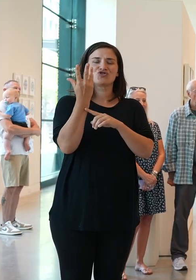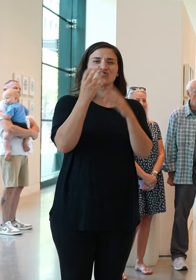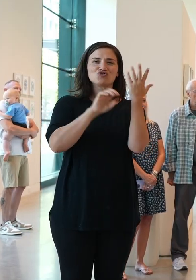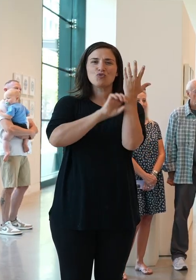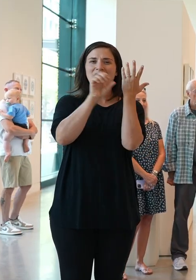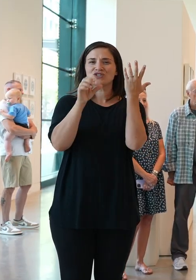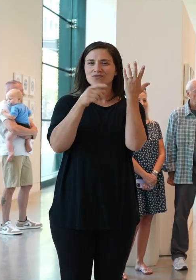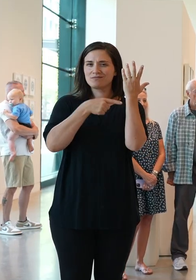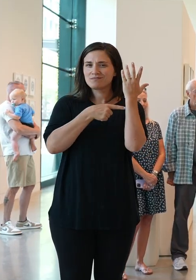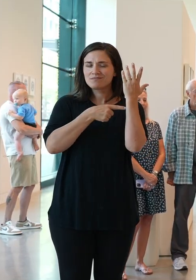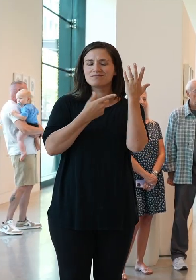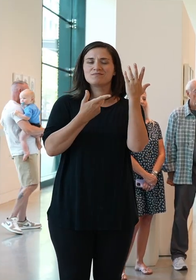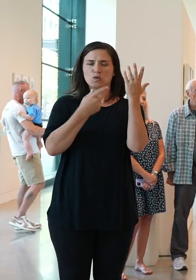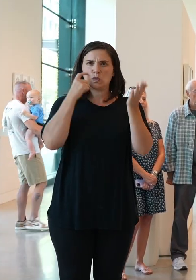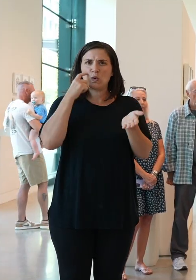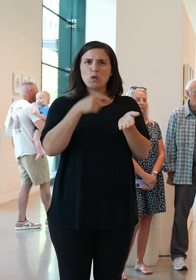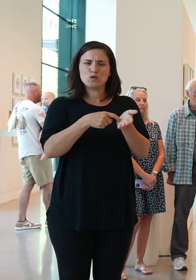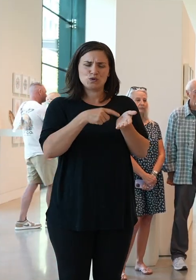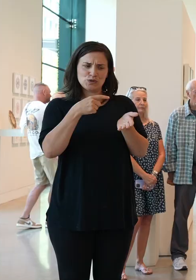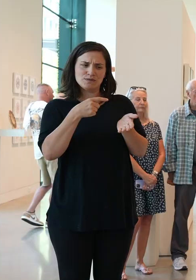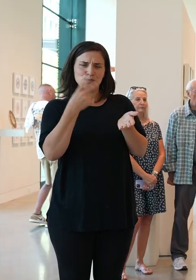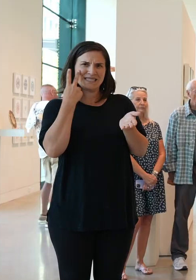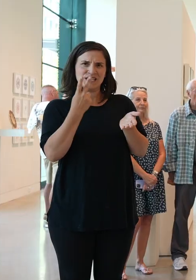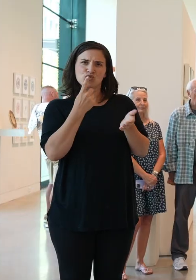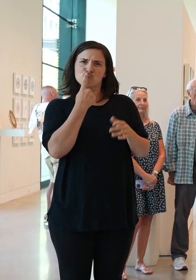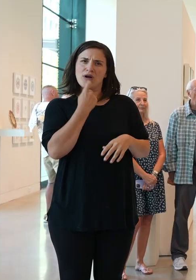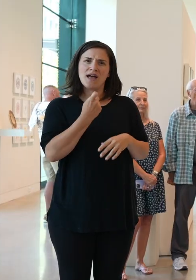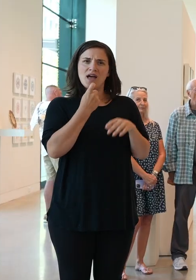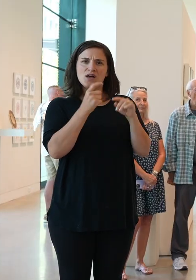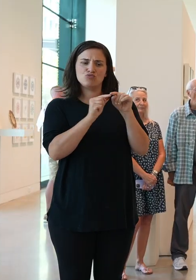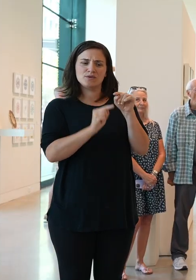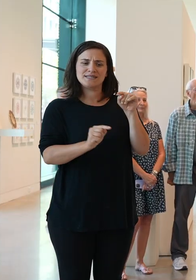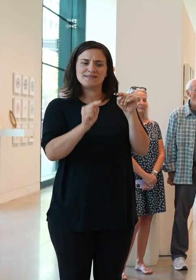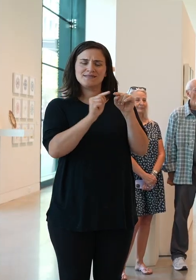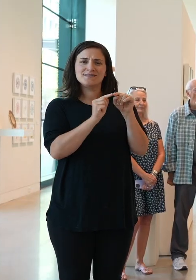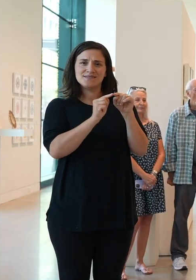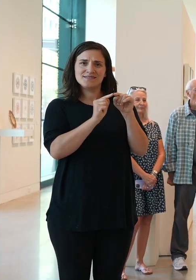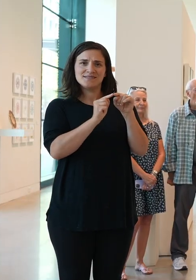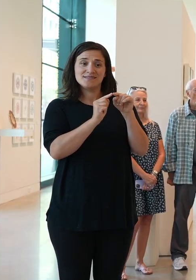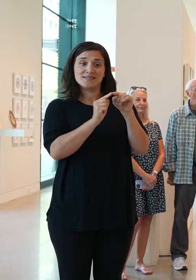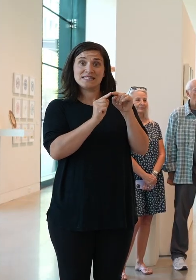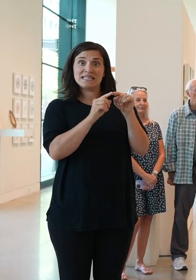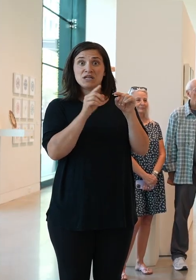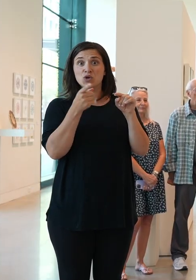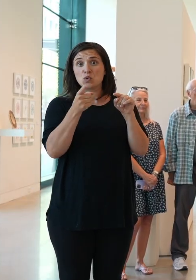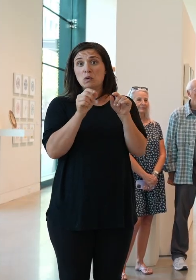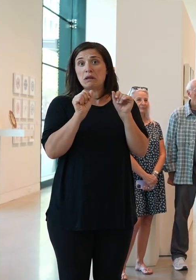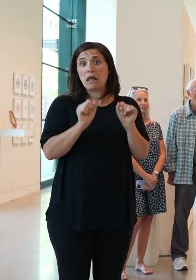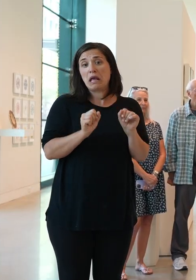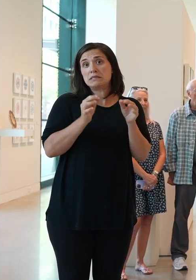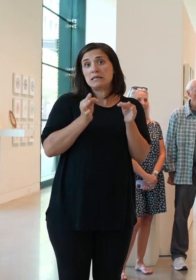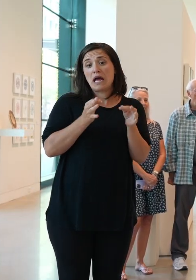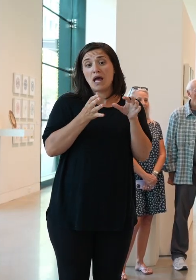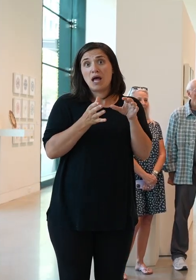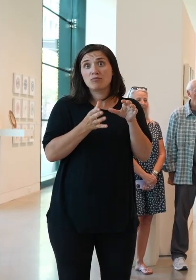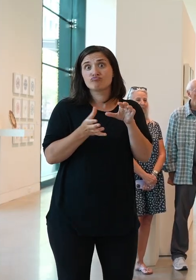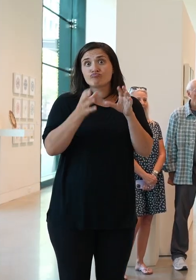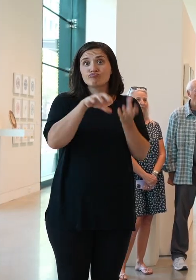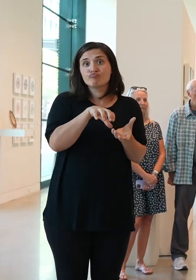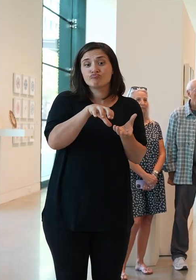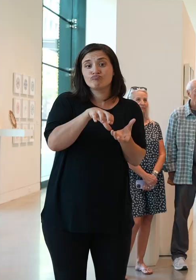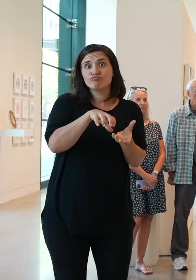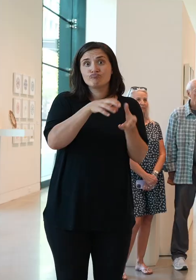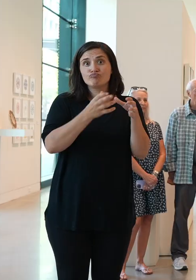and they're bright red. And you can put them, if you can put it on the top, it makes streaks down it, but if it's